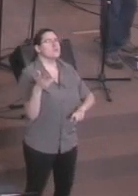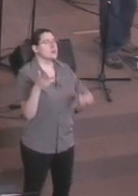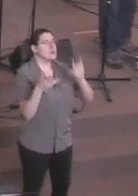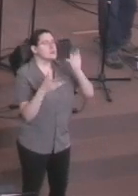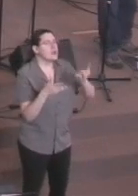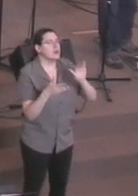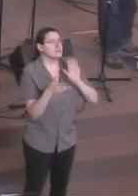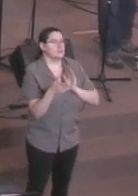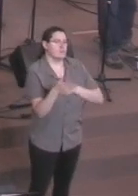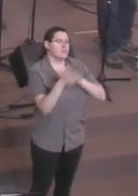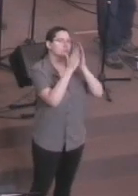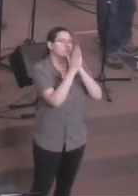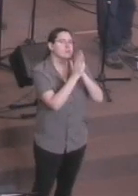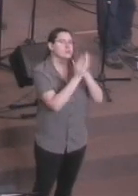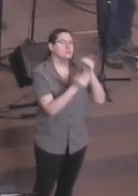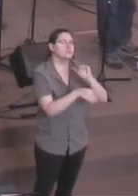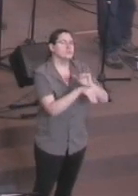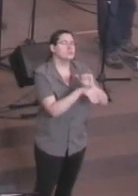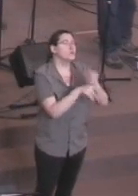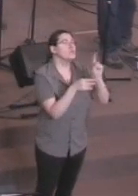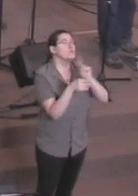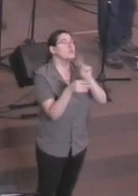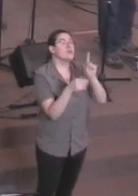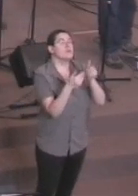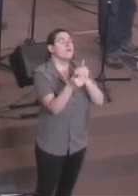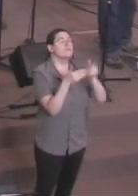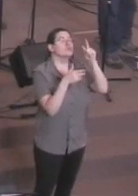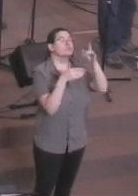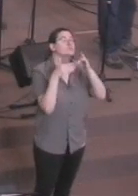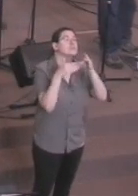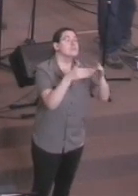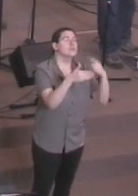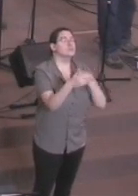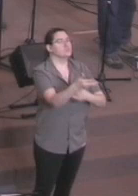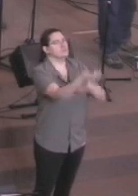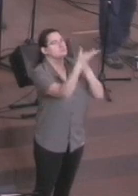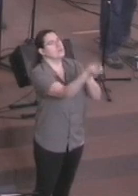Prayer tonight. Wherever you lead us, Lord, we will trust you.